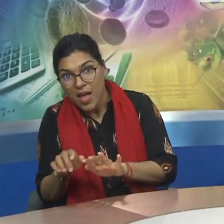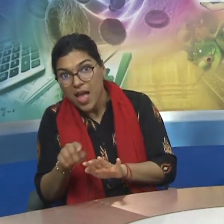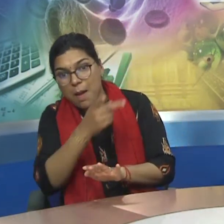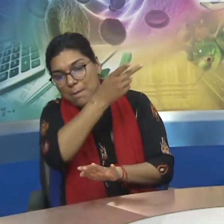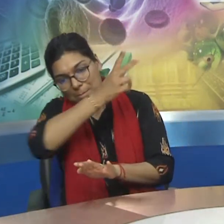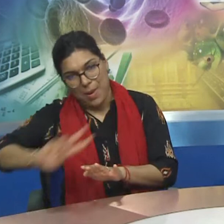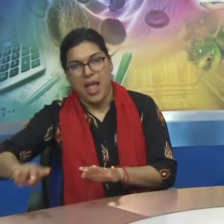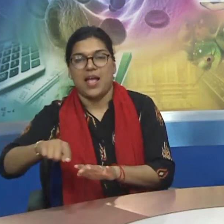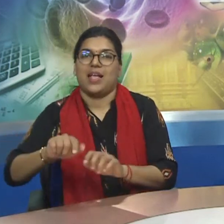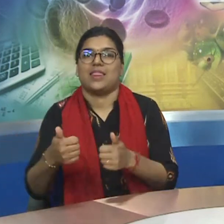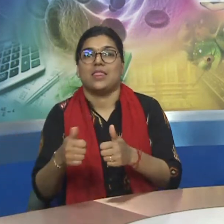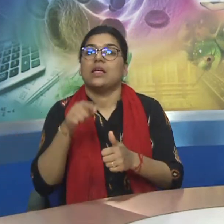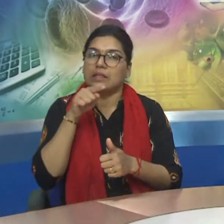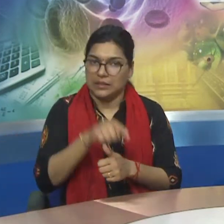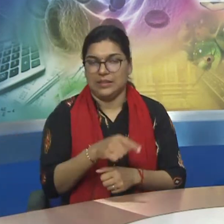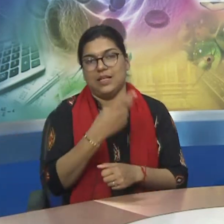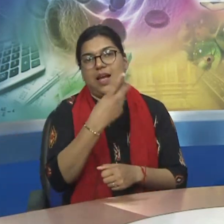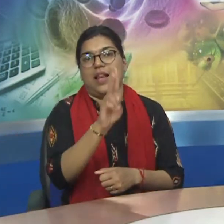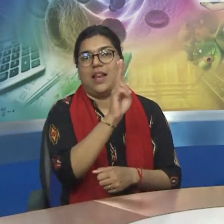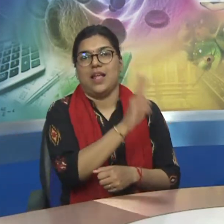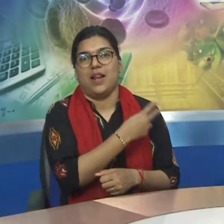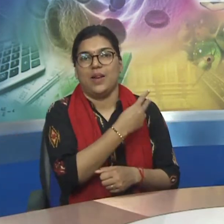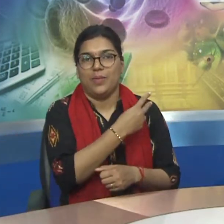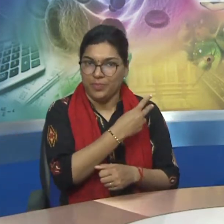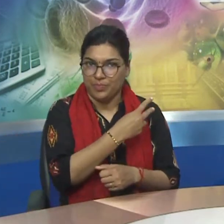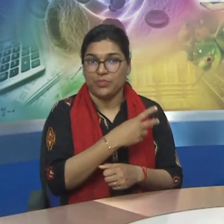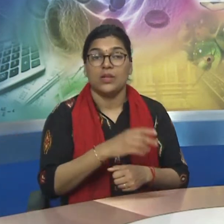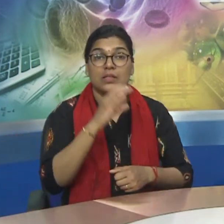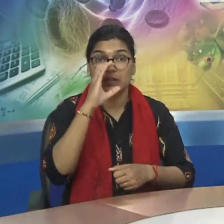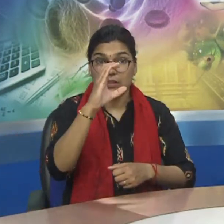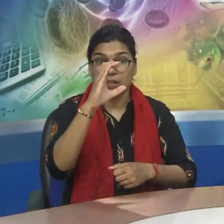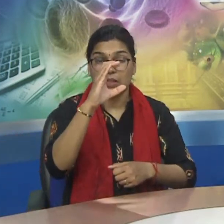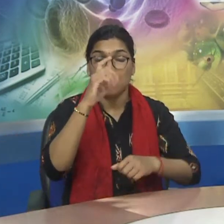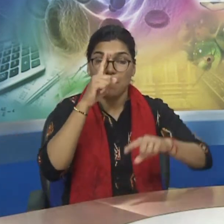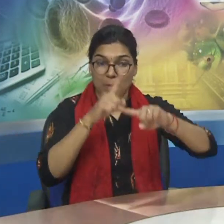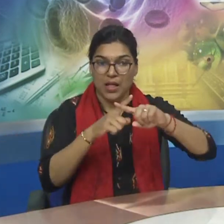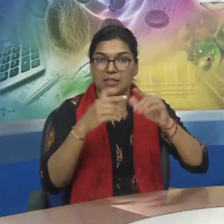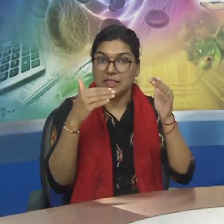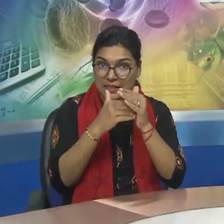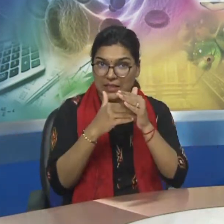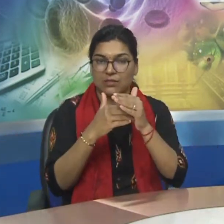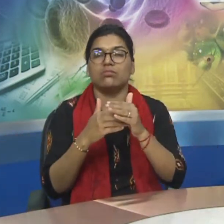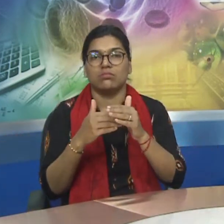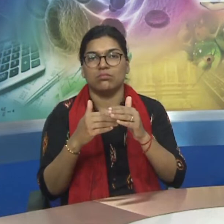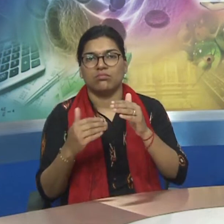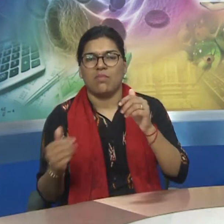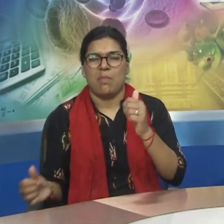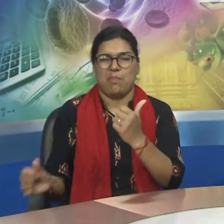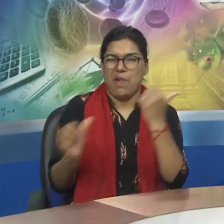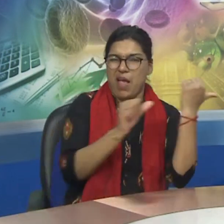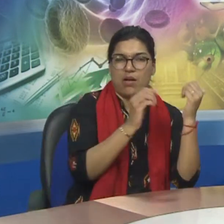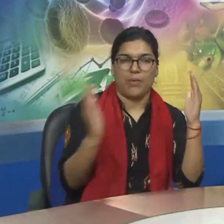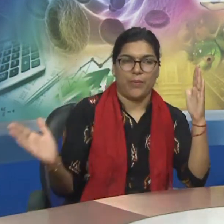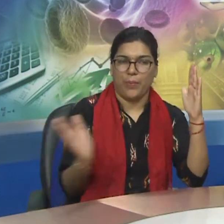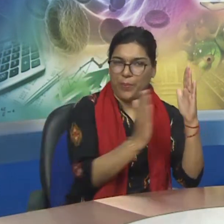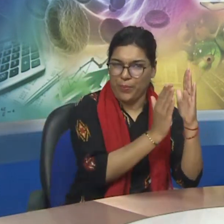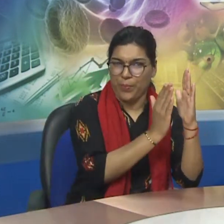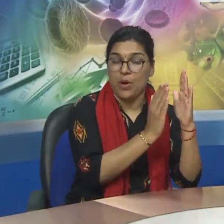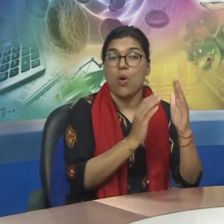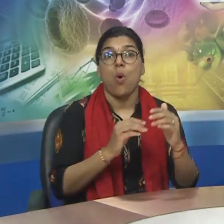you want to type one paragraph which is a very long paragraph, we can redo that. Just by clicking on that